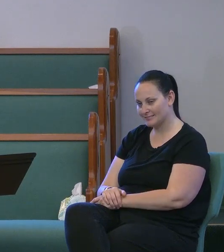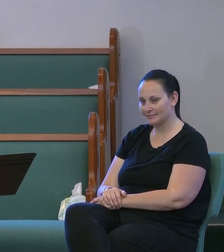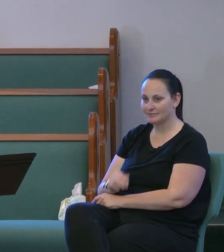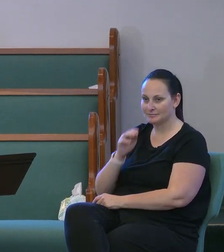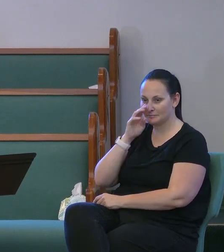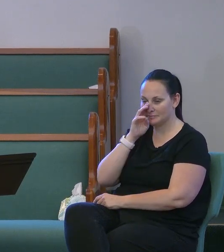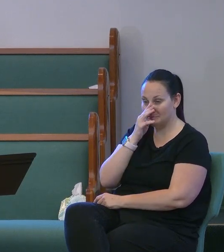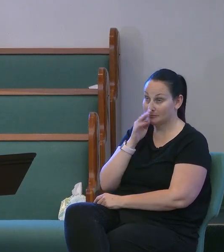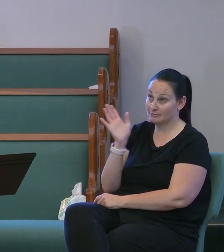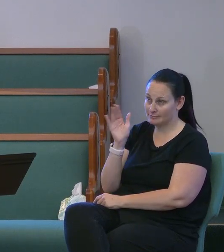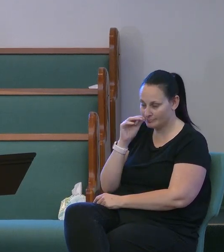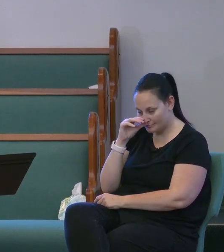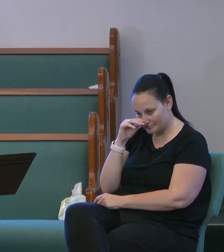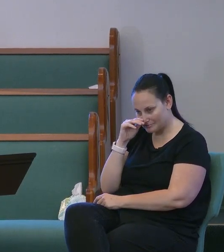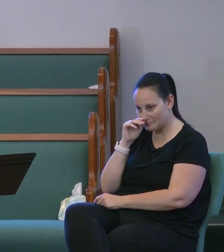Yeah.